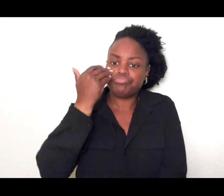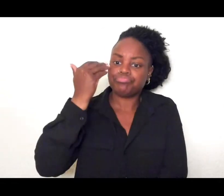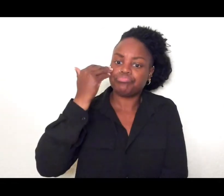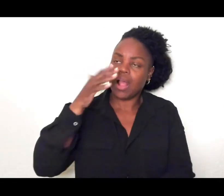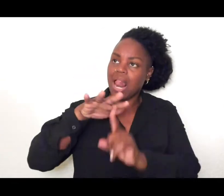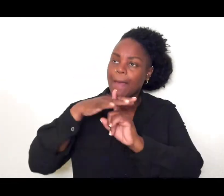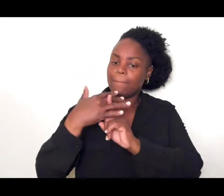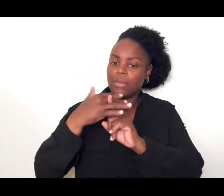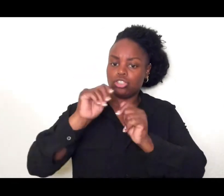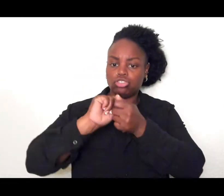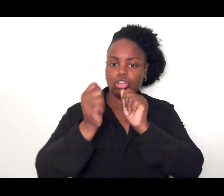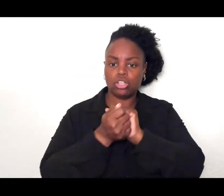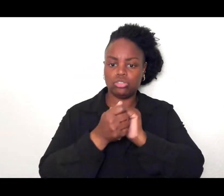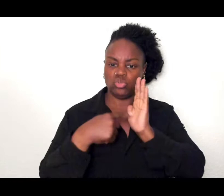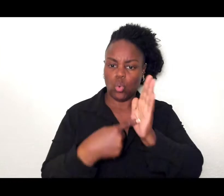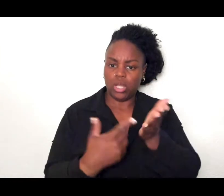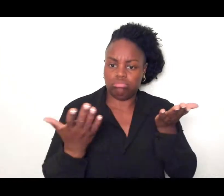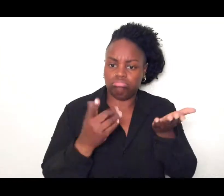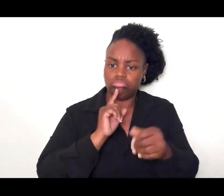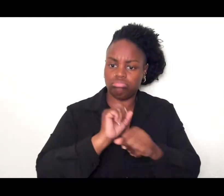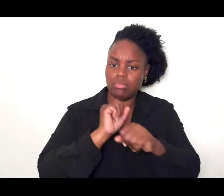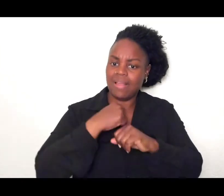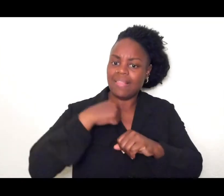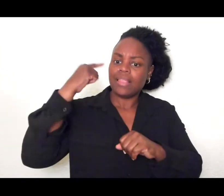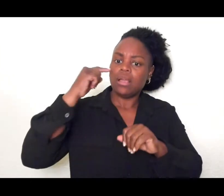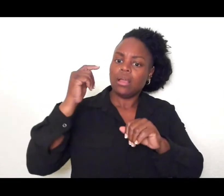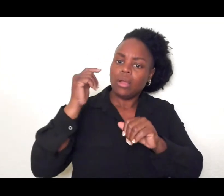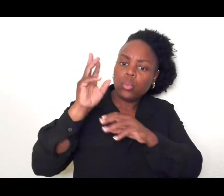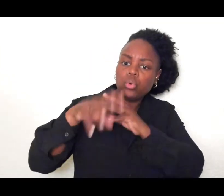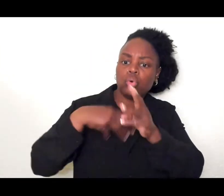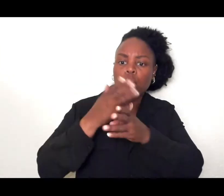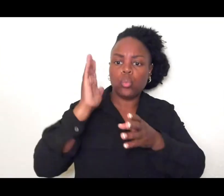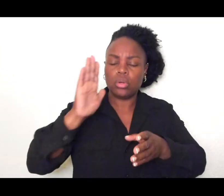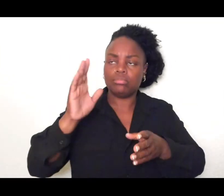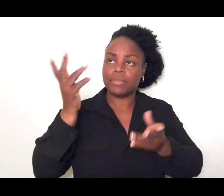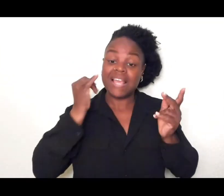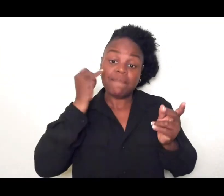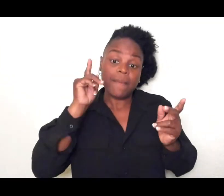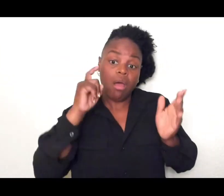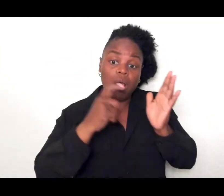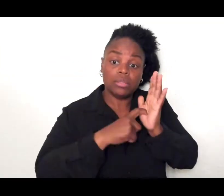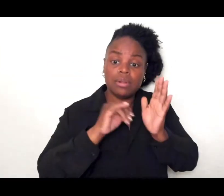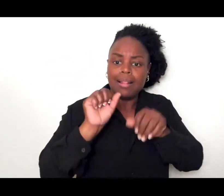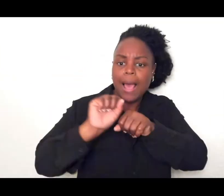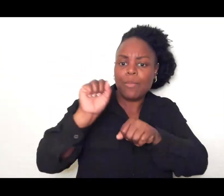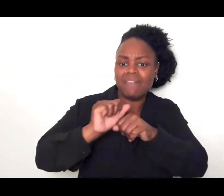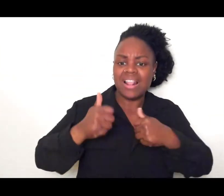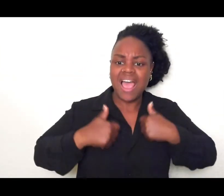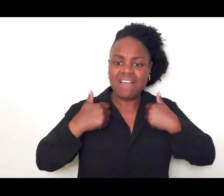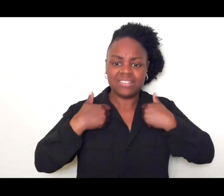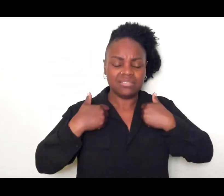know, and that other people are always fine. I'm fine. No, actually, I don't think anyone is a